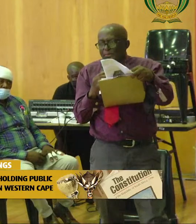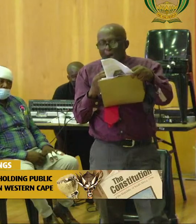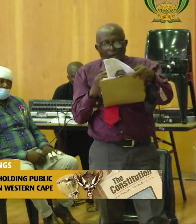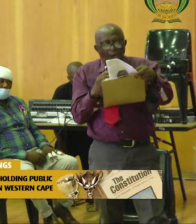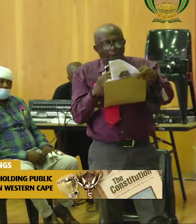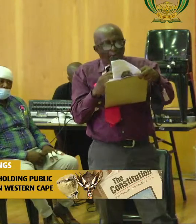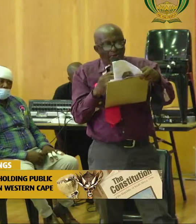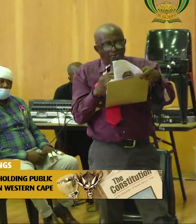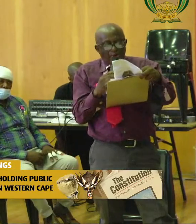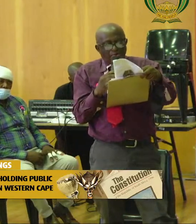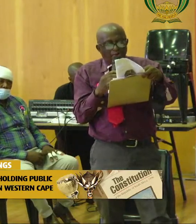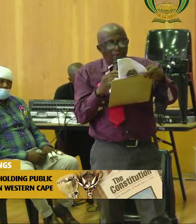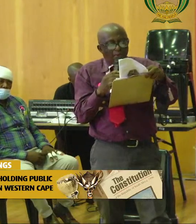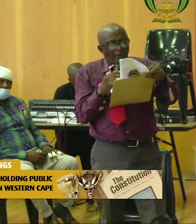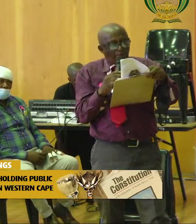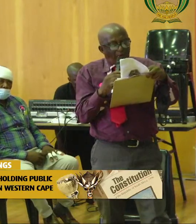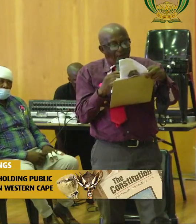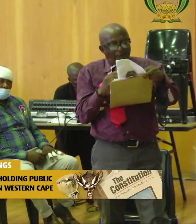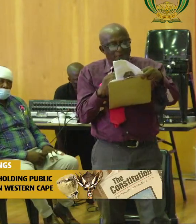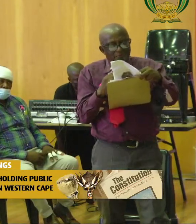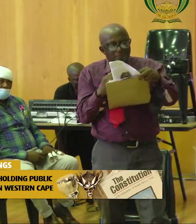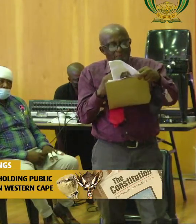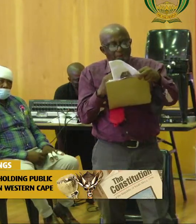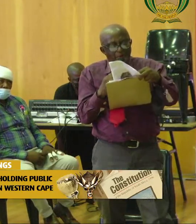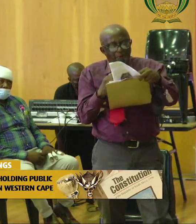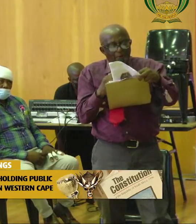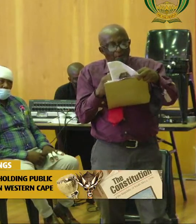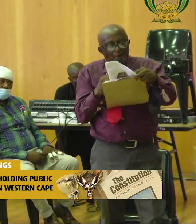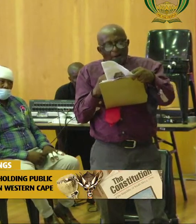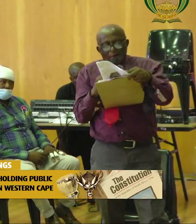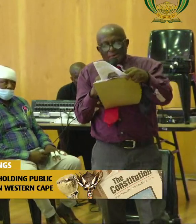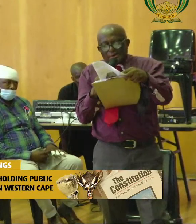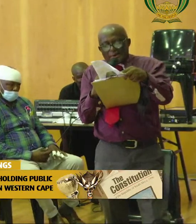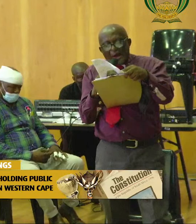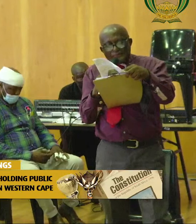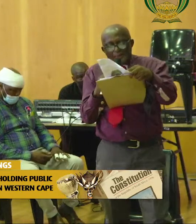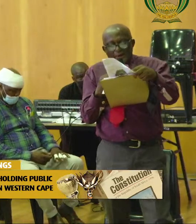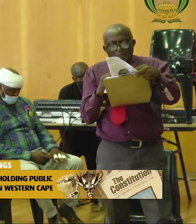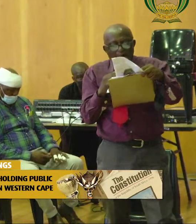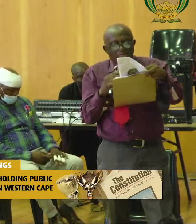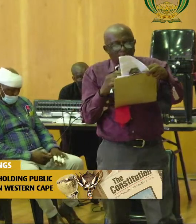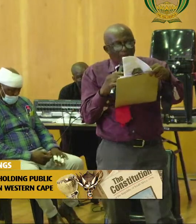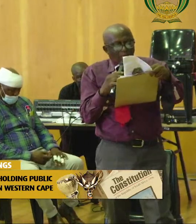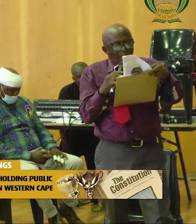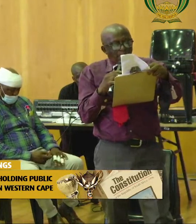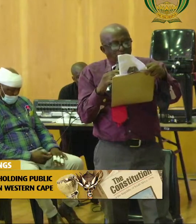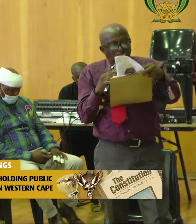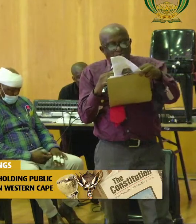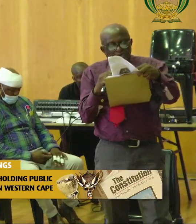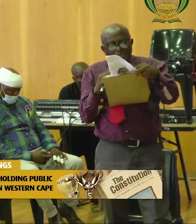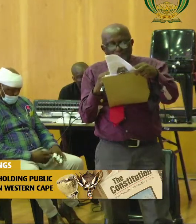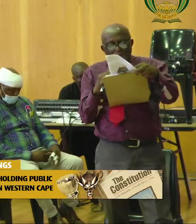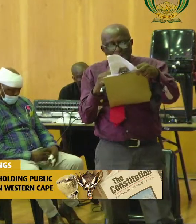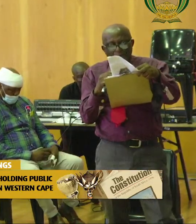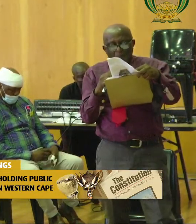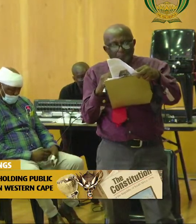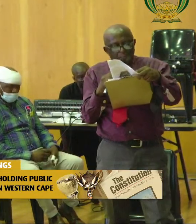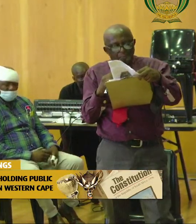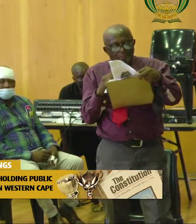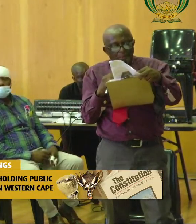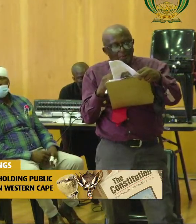but tomorrow we do not know where you are. The government must be close to the